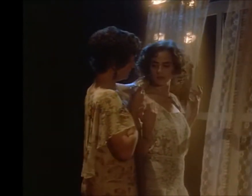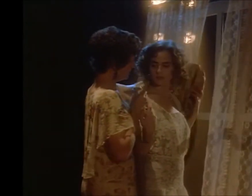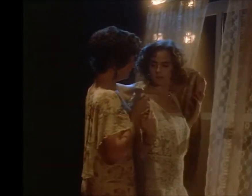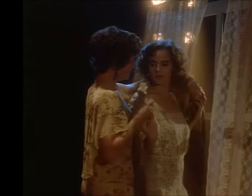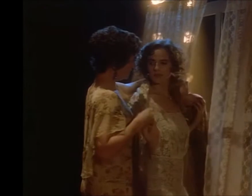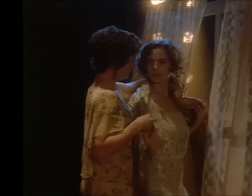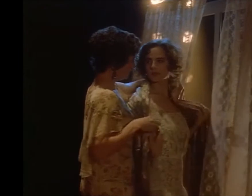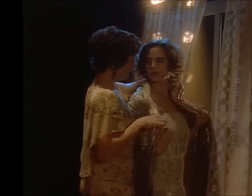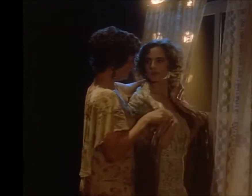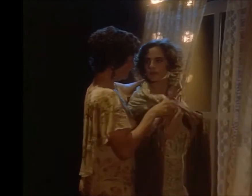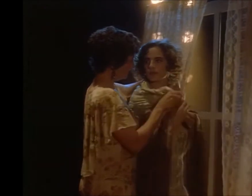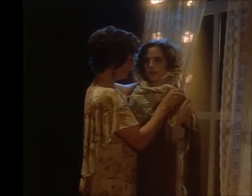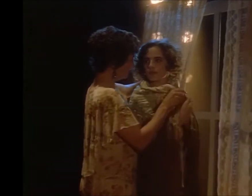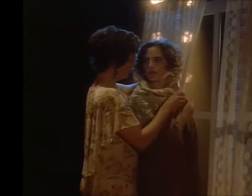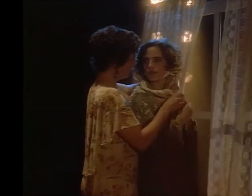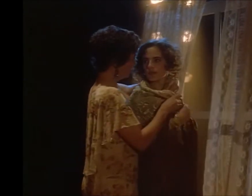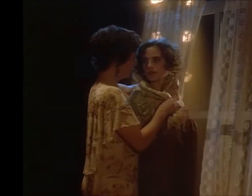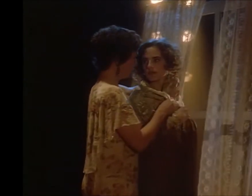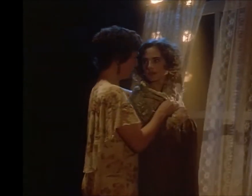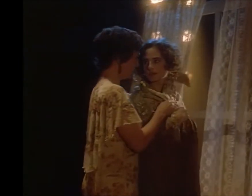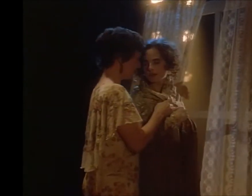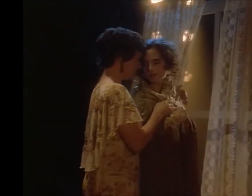Anything that will blow your candles out.